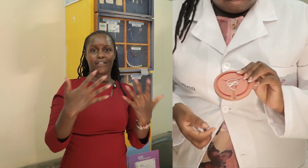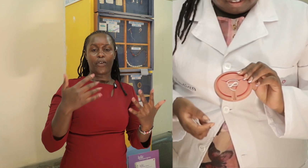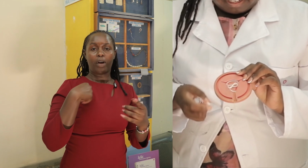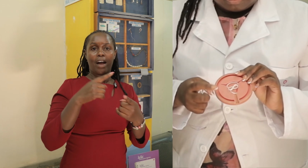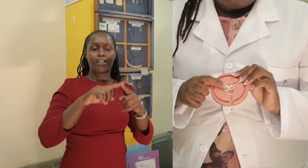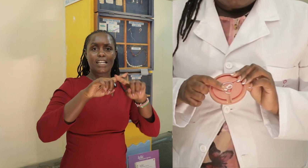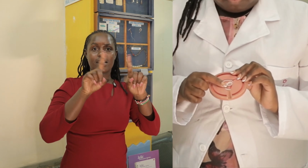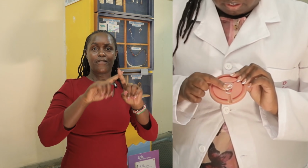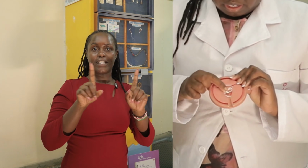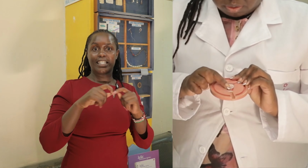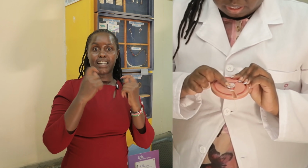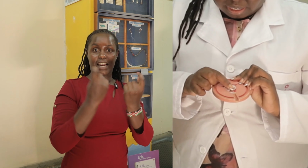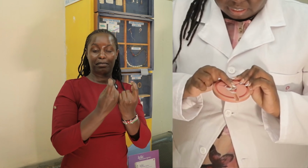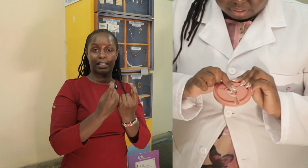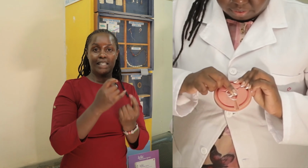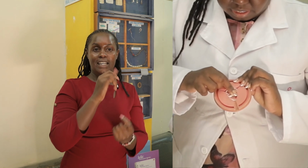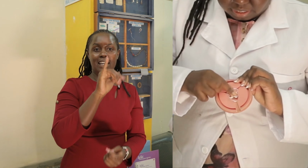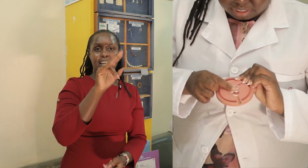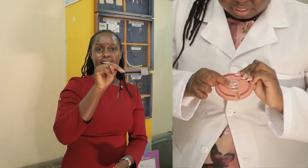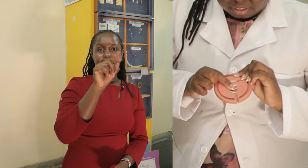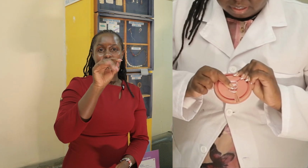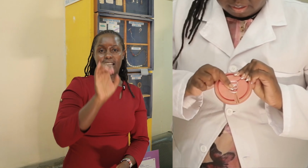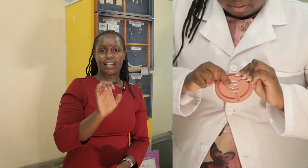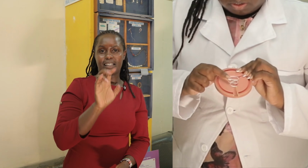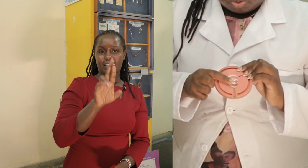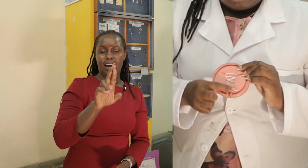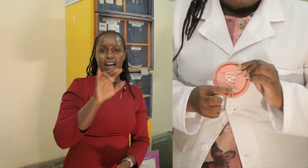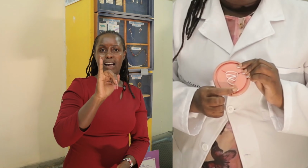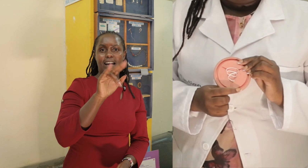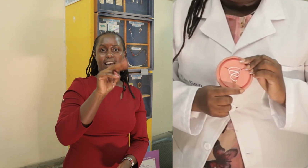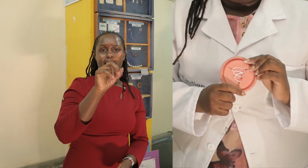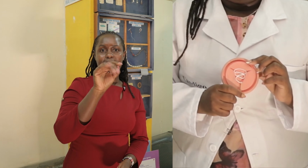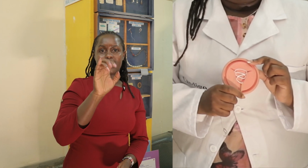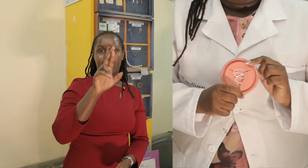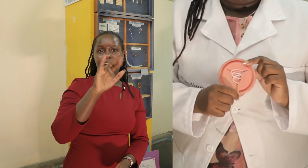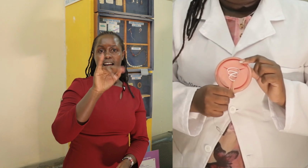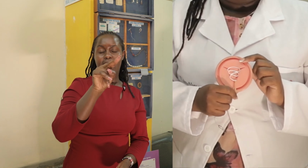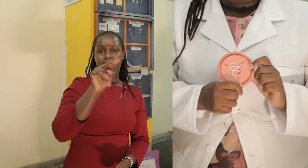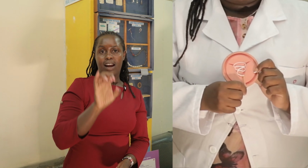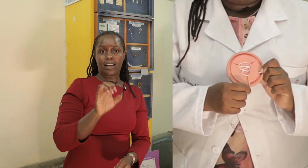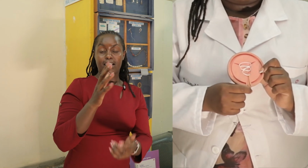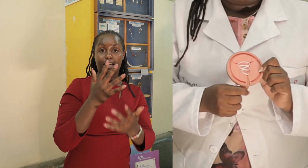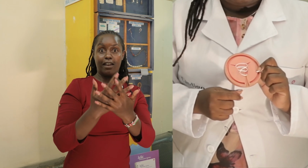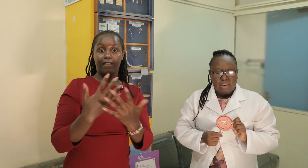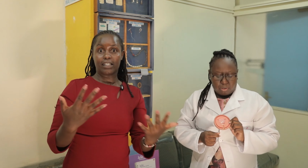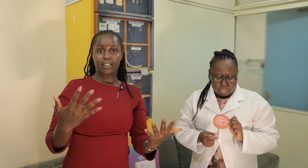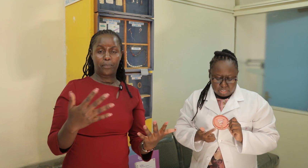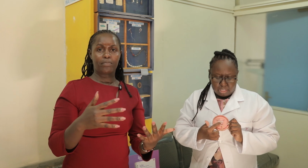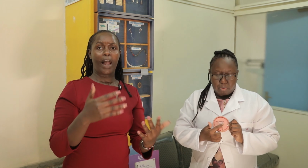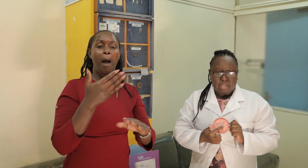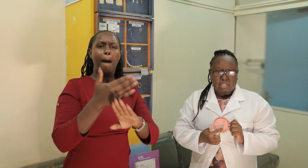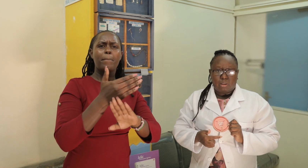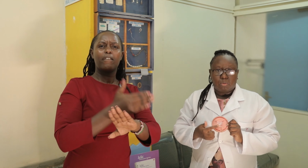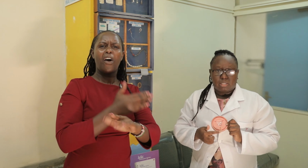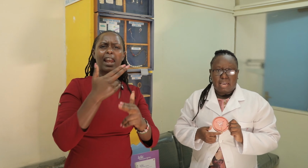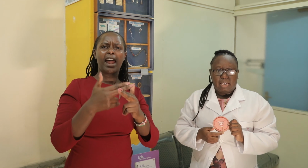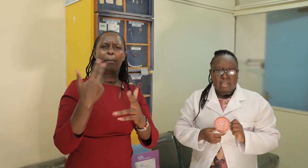We have different types of intrauterine devices. So the first one in the market was called coil. You can see the way it